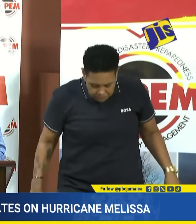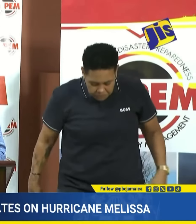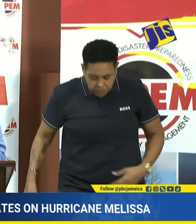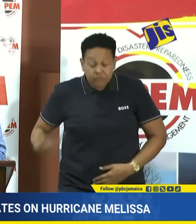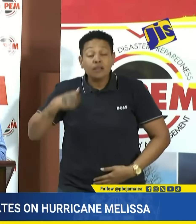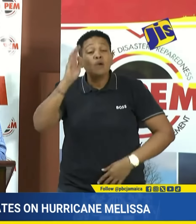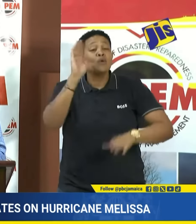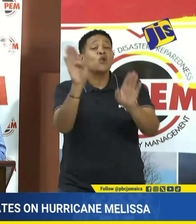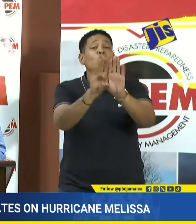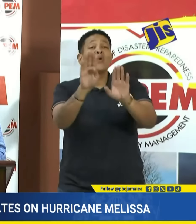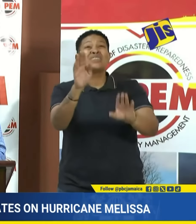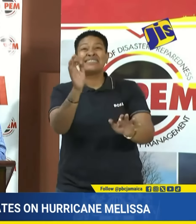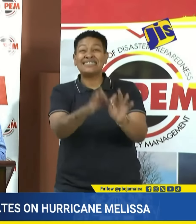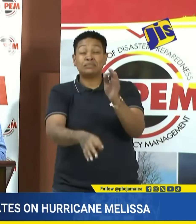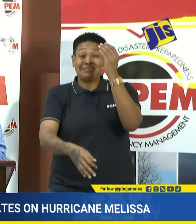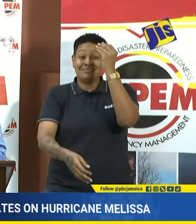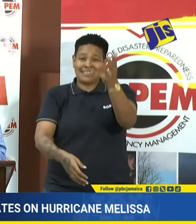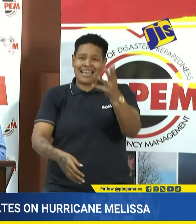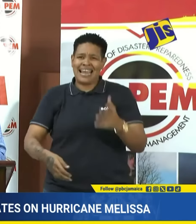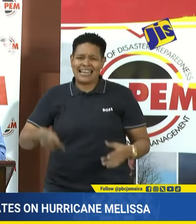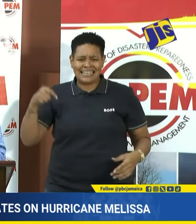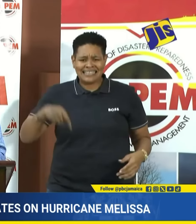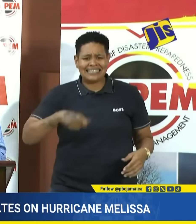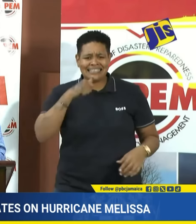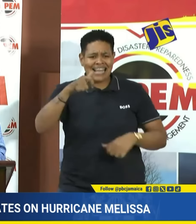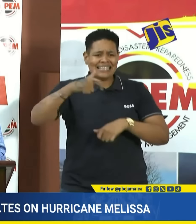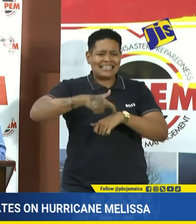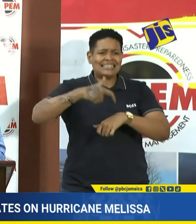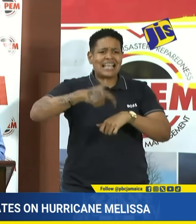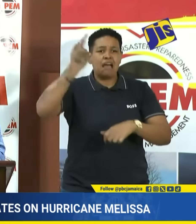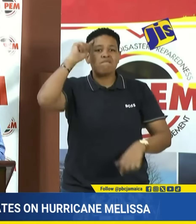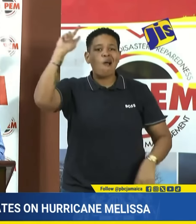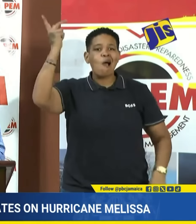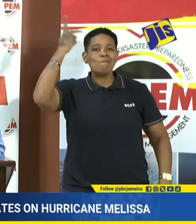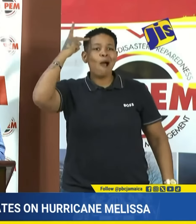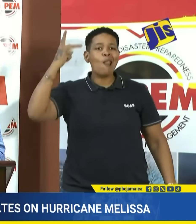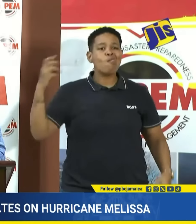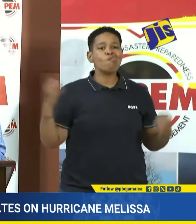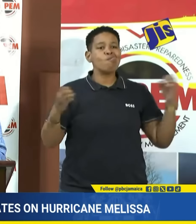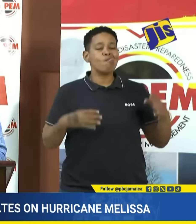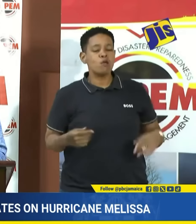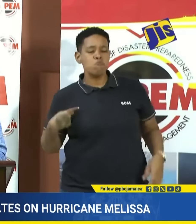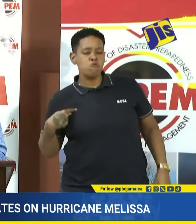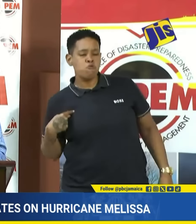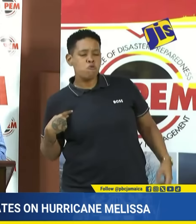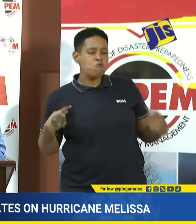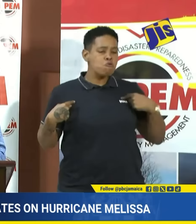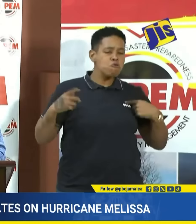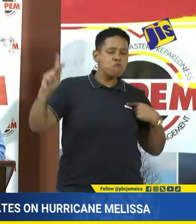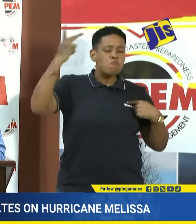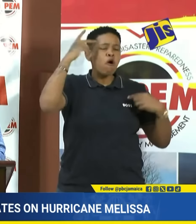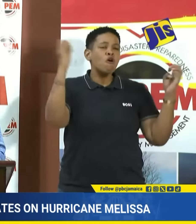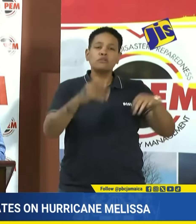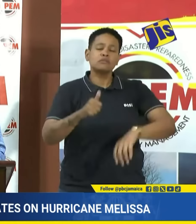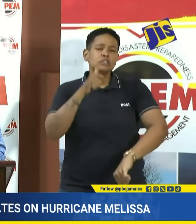So I would close by saying, this is not a time for politics. This is not a